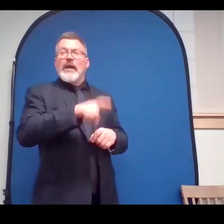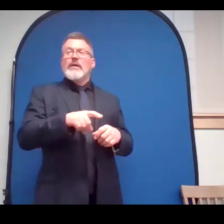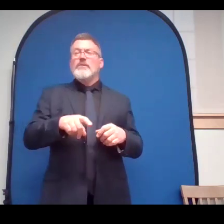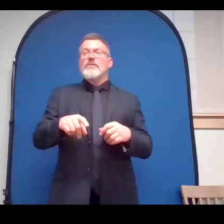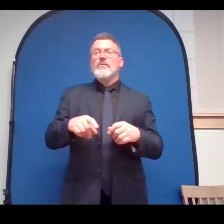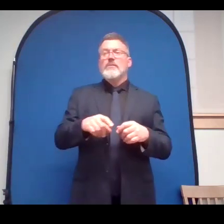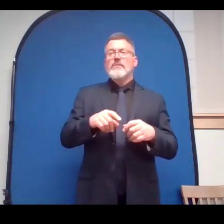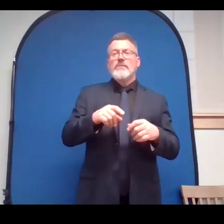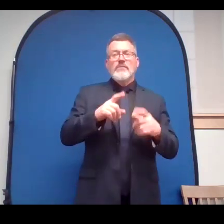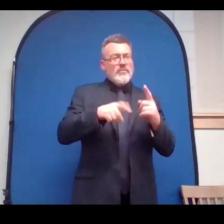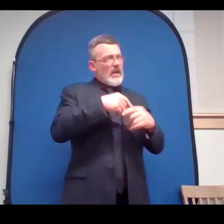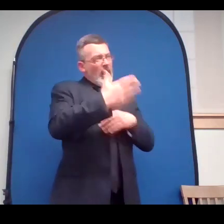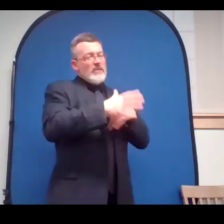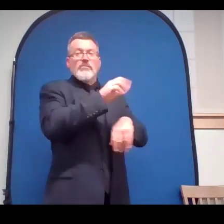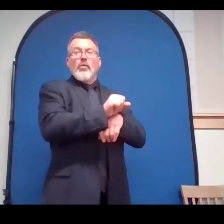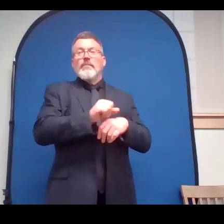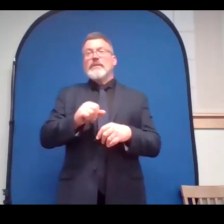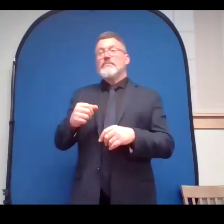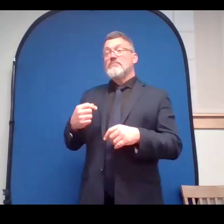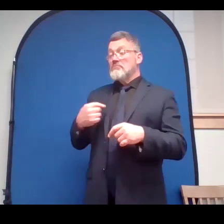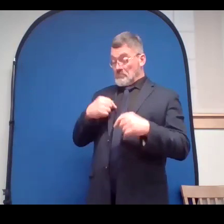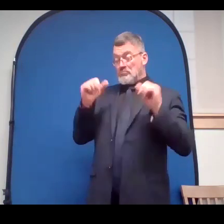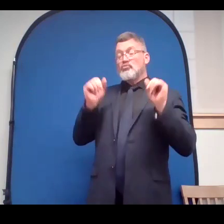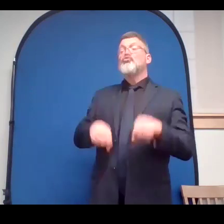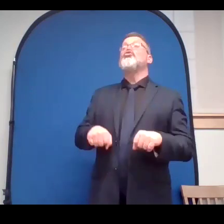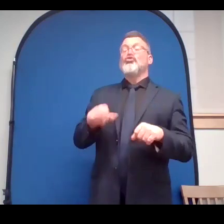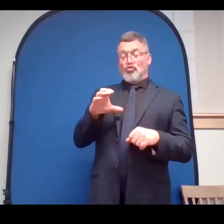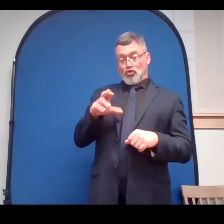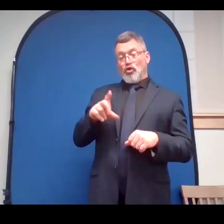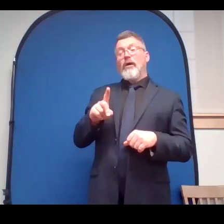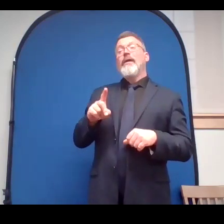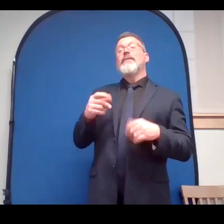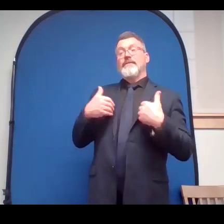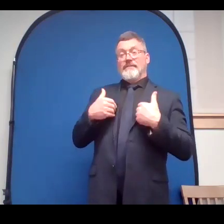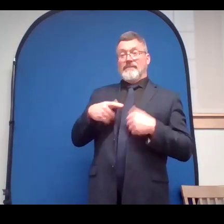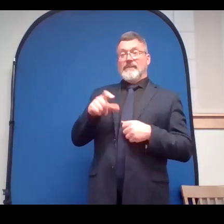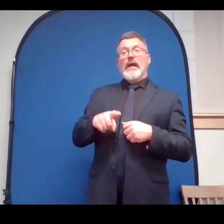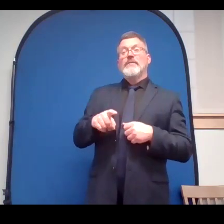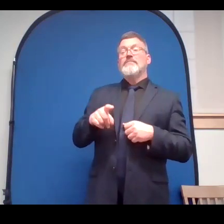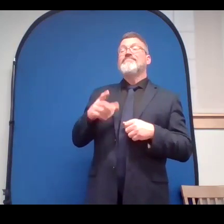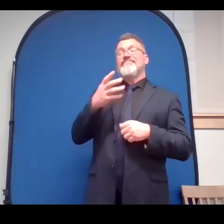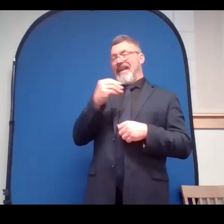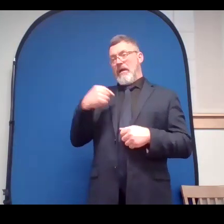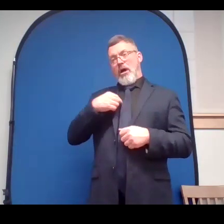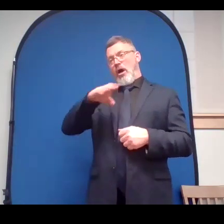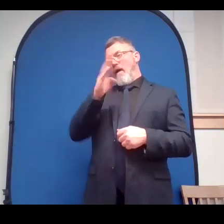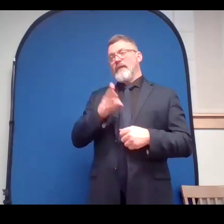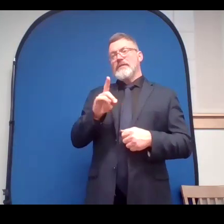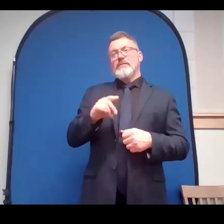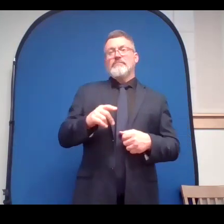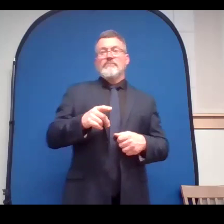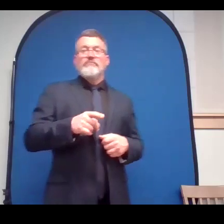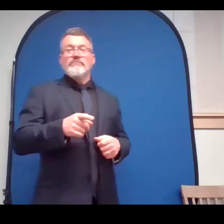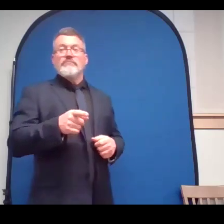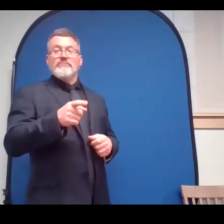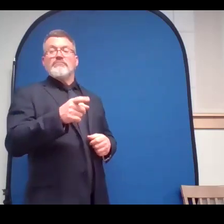release? Yes, I could speak with Card. And you never did? I did not, no. And did you ask Sergeant Mote to find out what